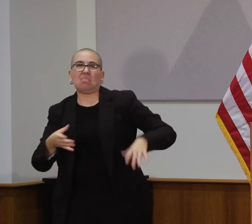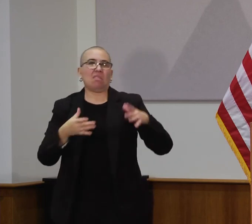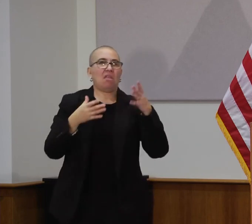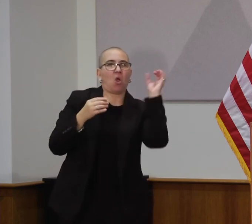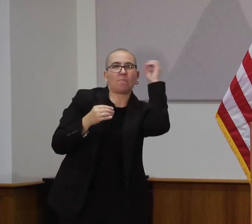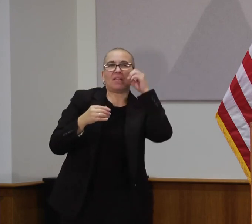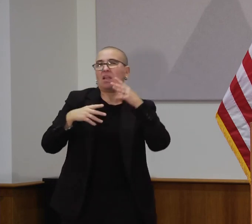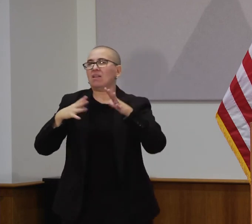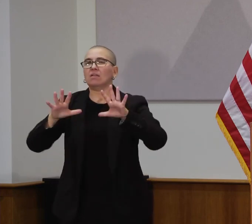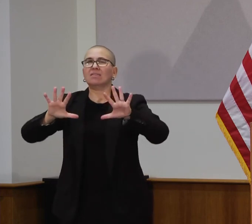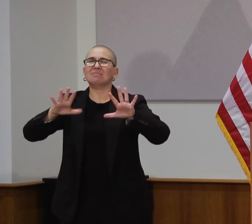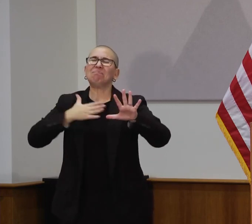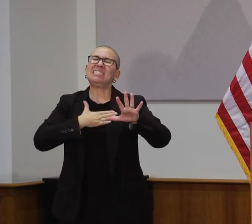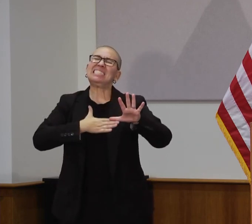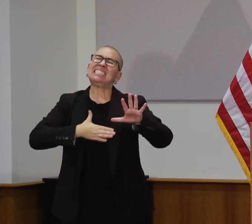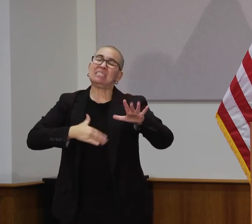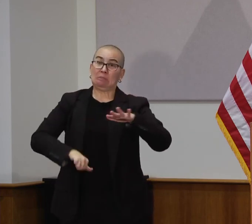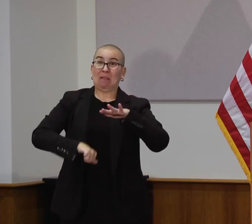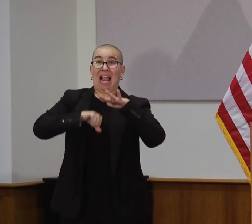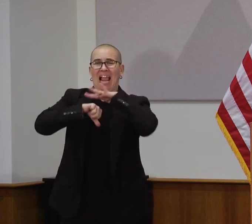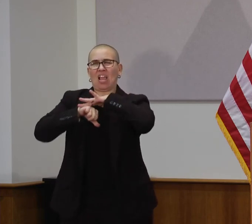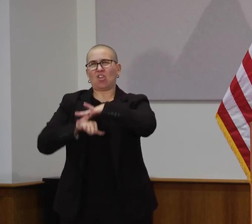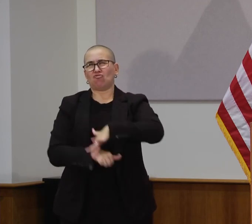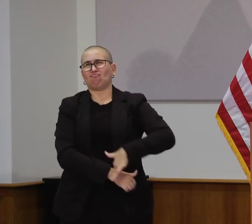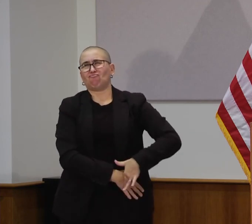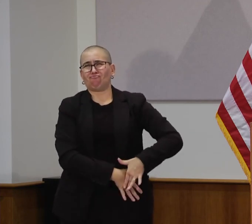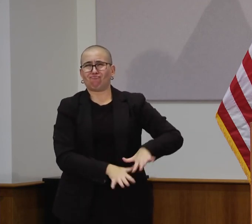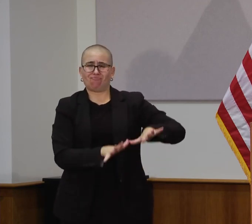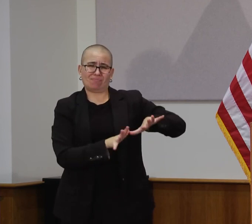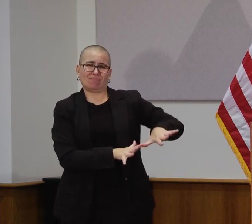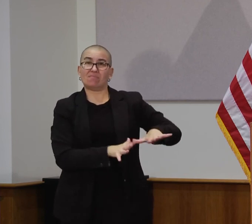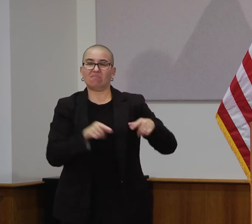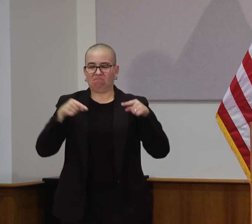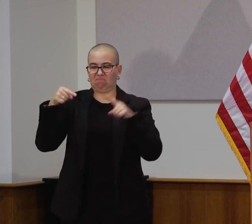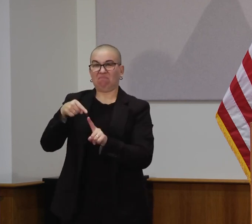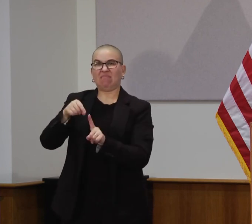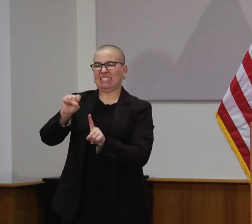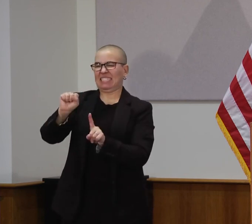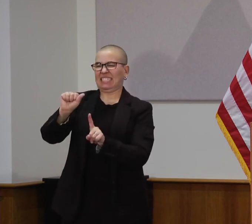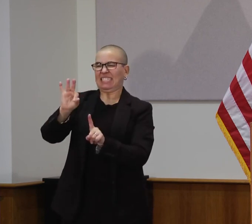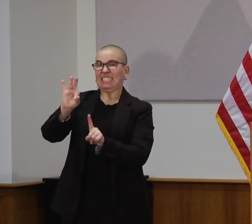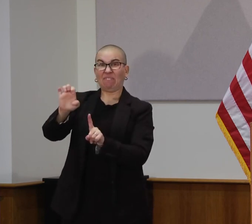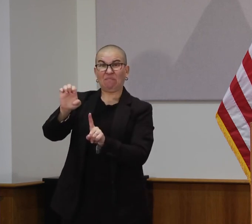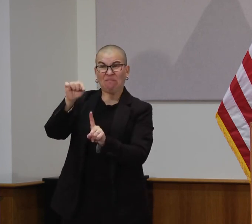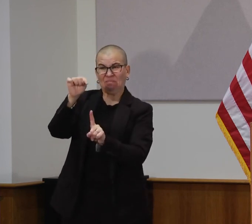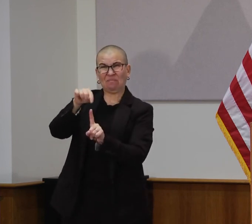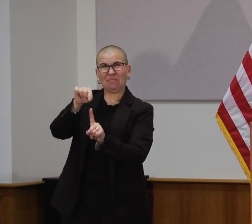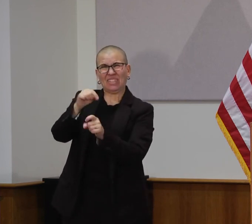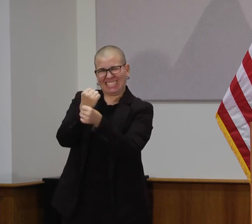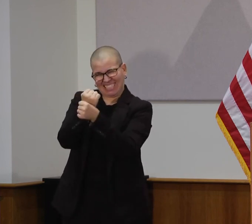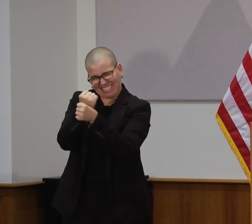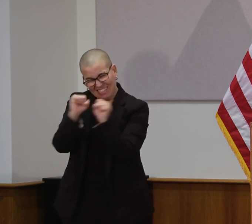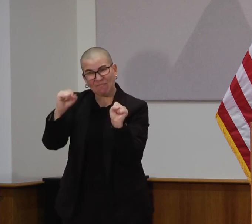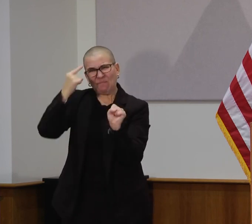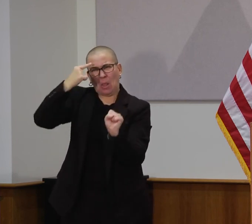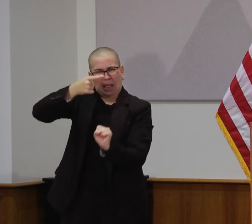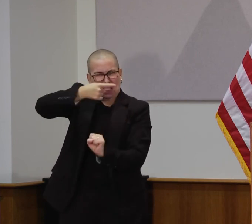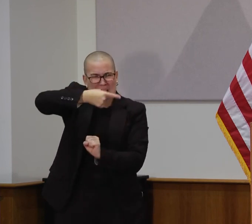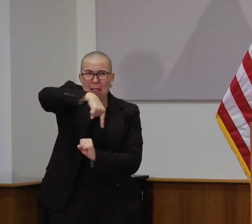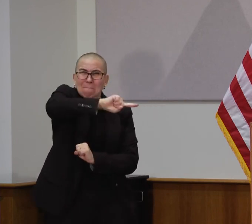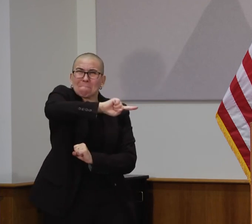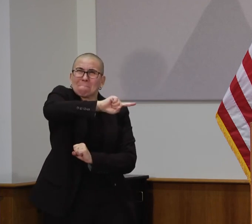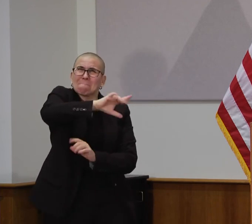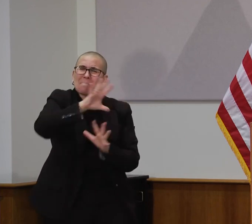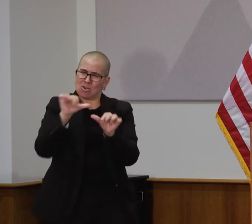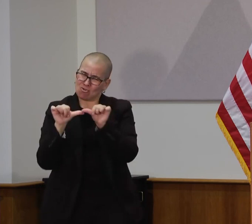to get through this thing, to not only save lives and save the pain that goes with being a long hauler on COVID, but